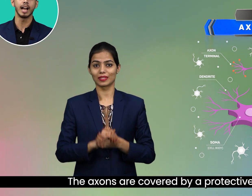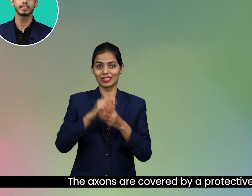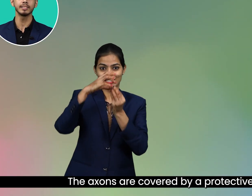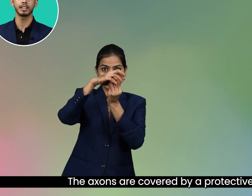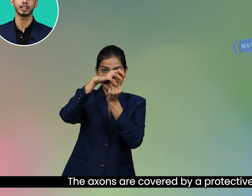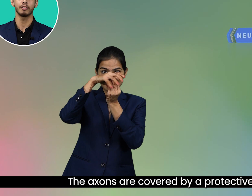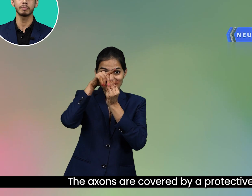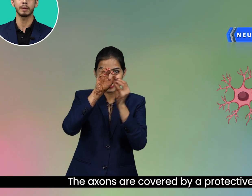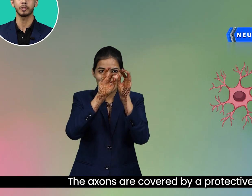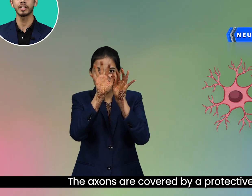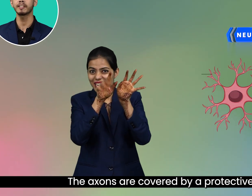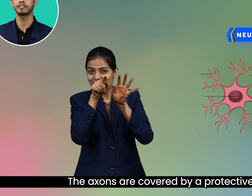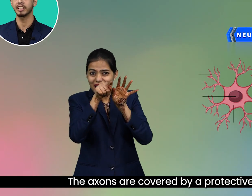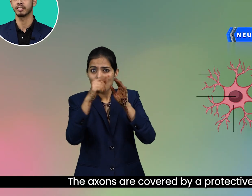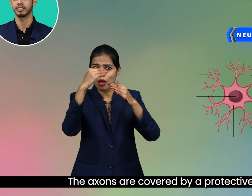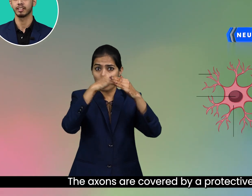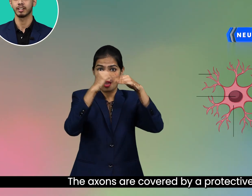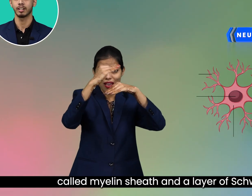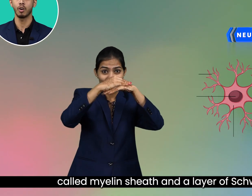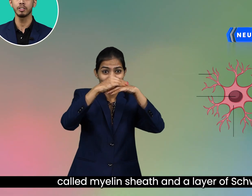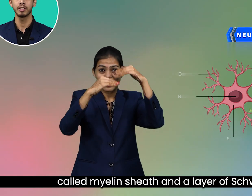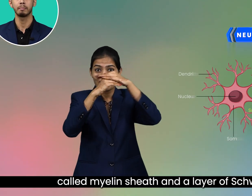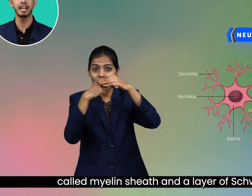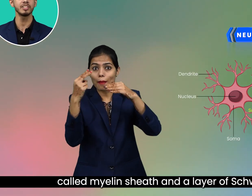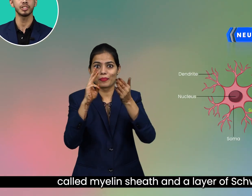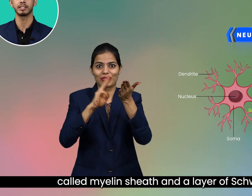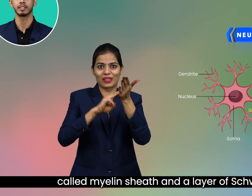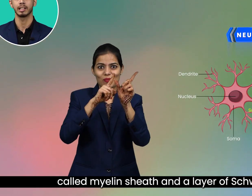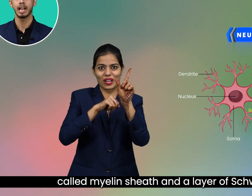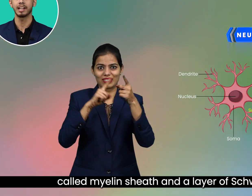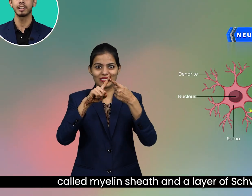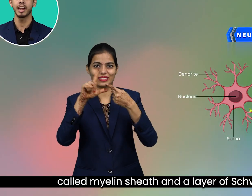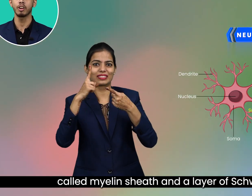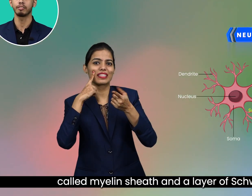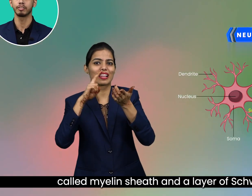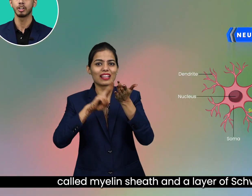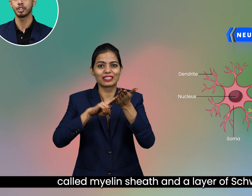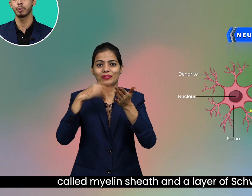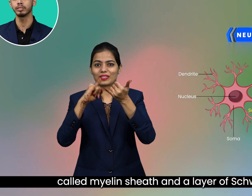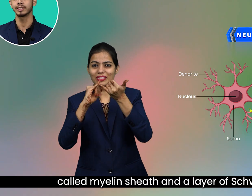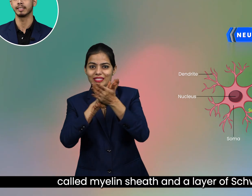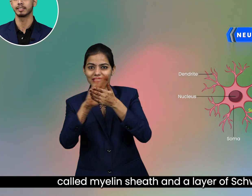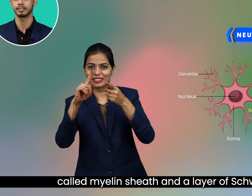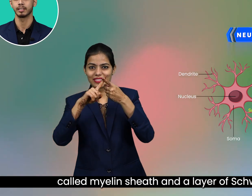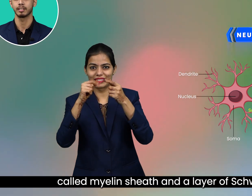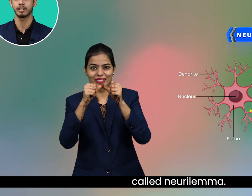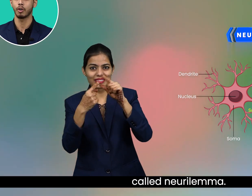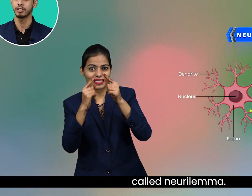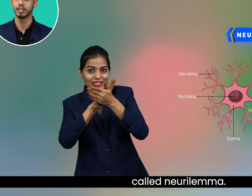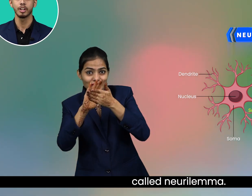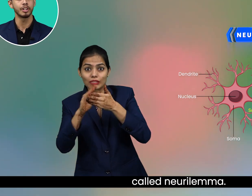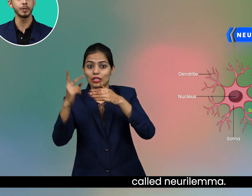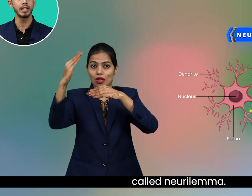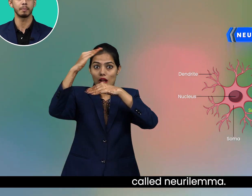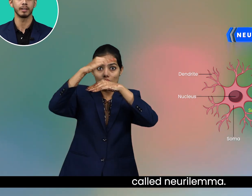The axons are covered by a protective sheath called myelin sheath and a layer of Schwann cells